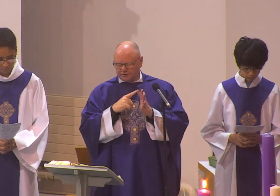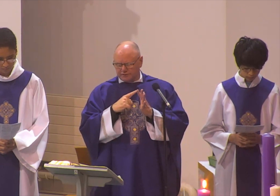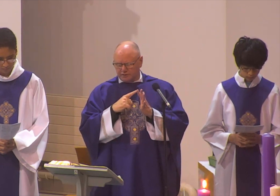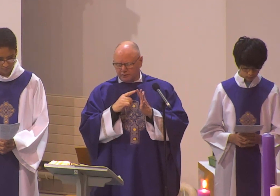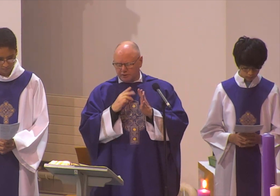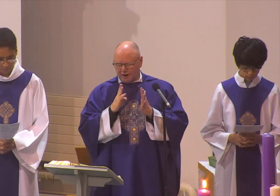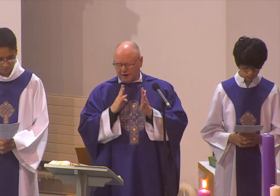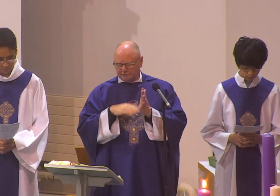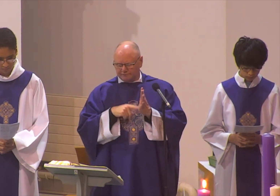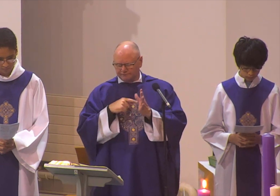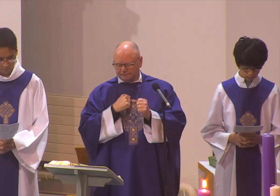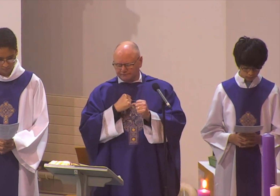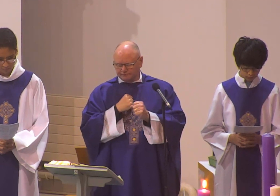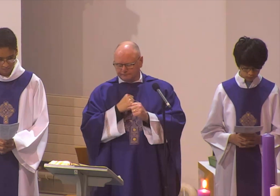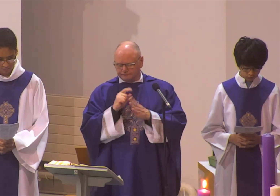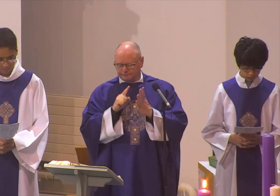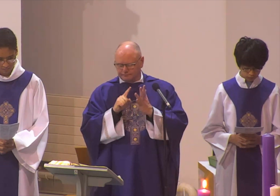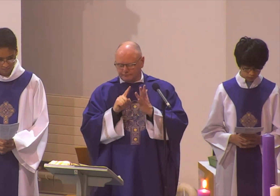Rose McGuire.